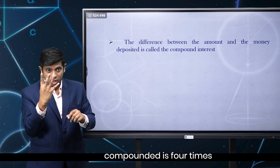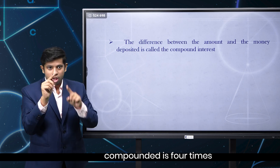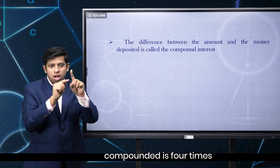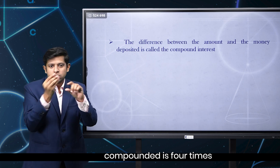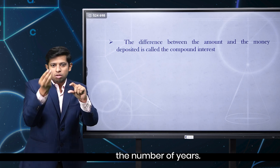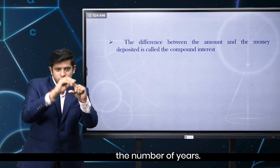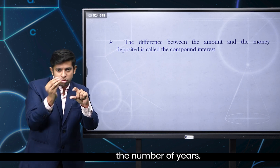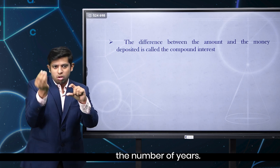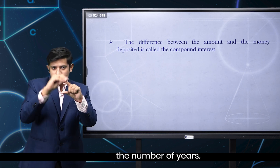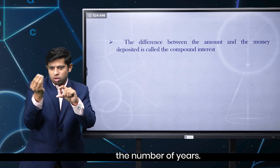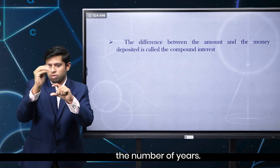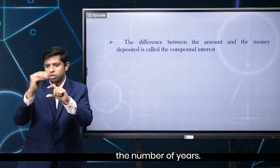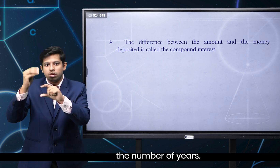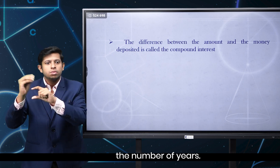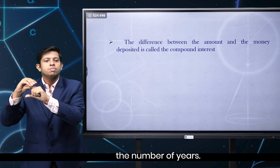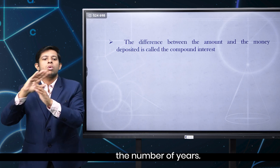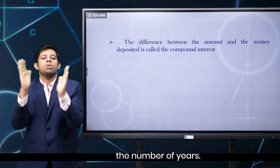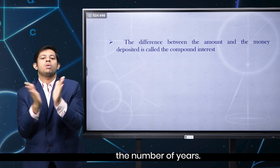4 times the number of years.